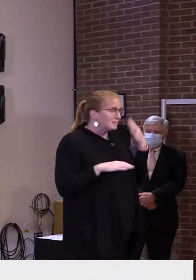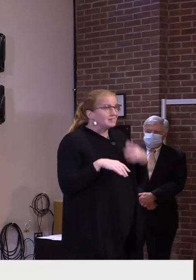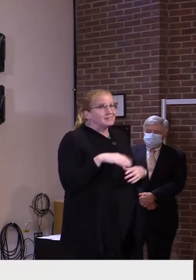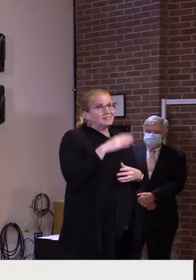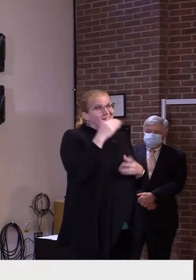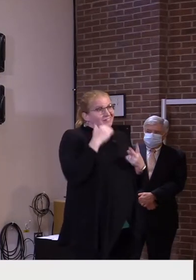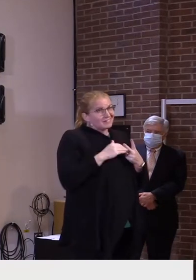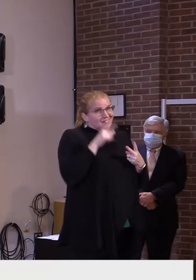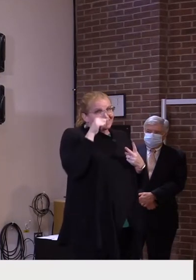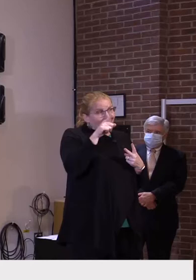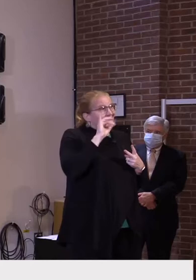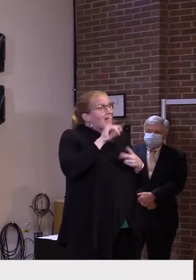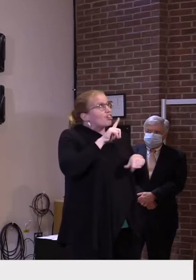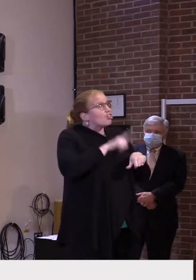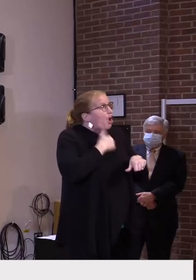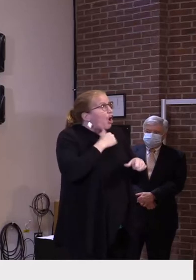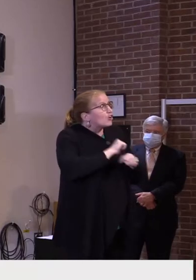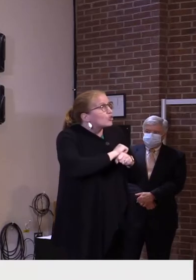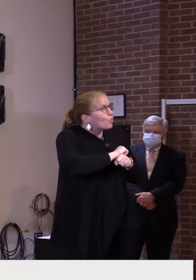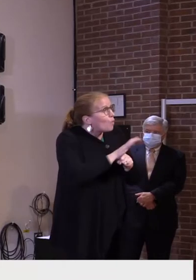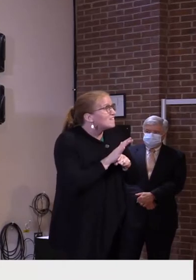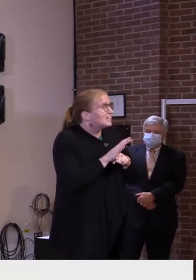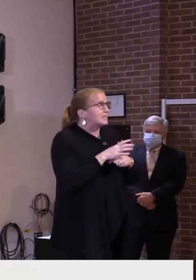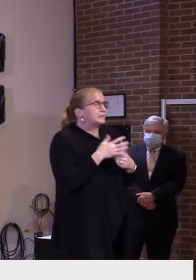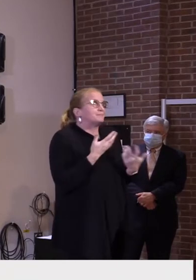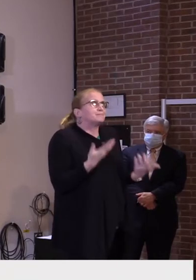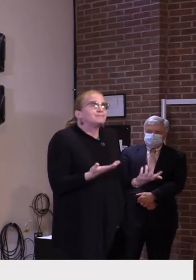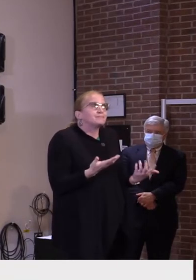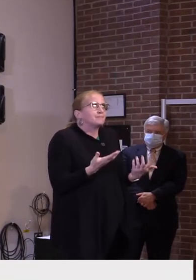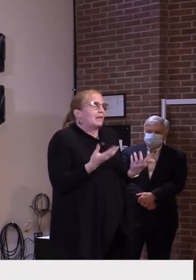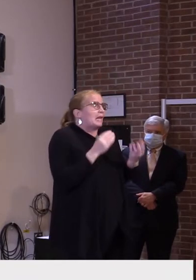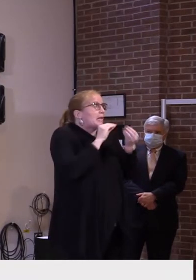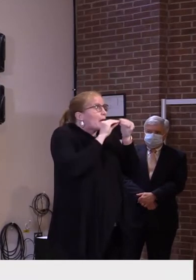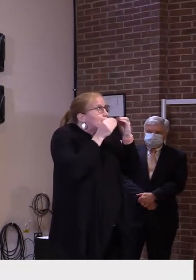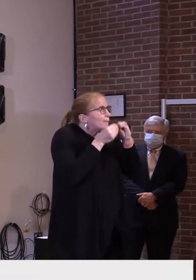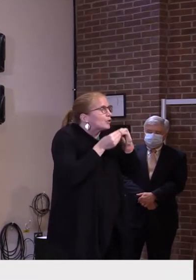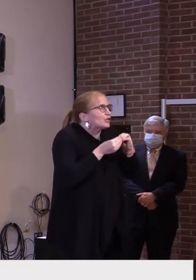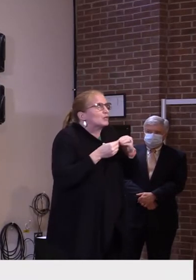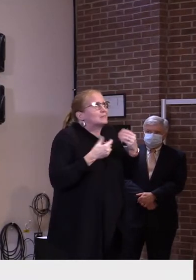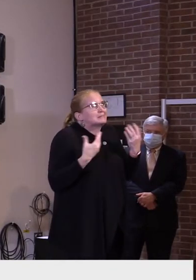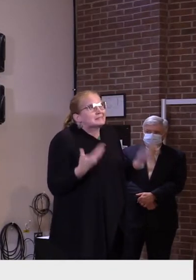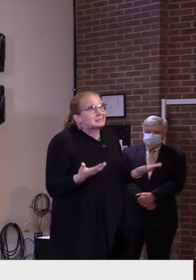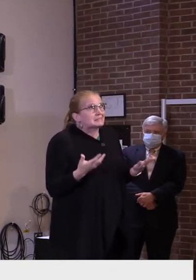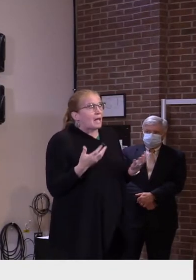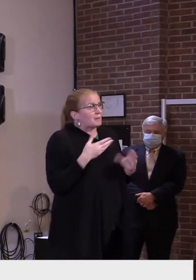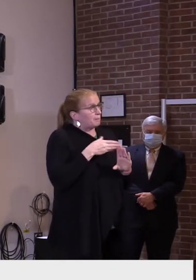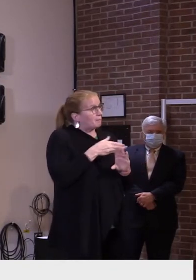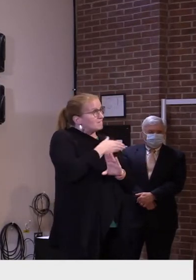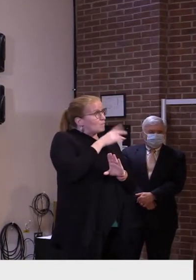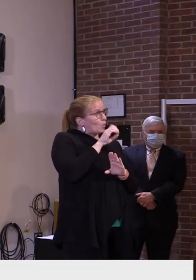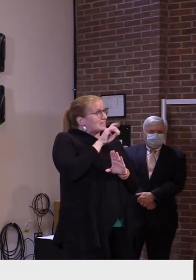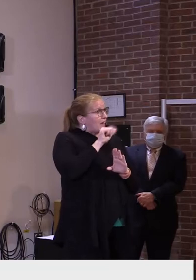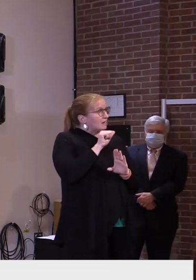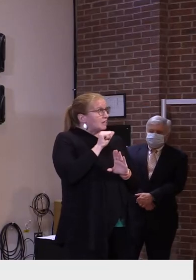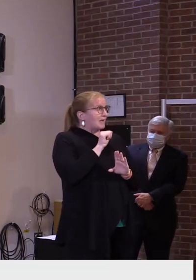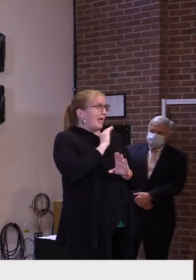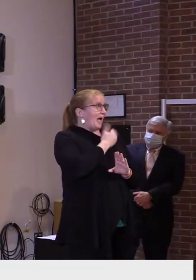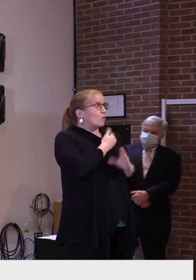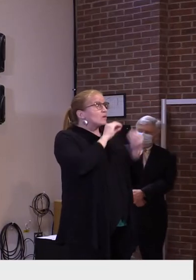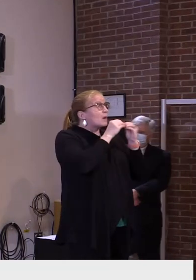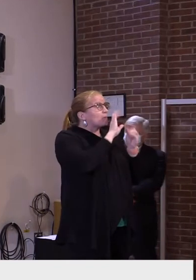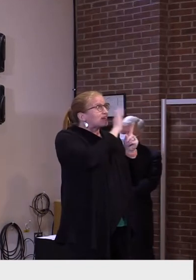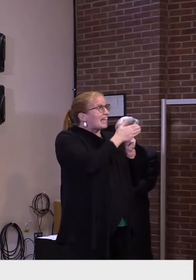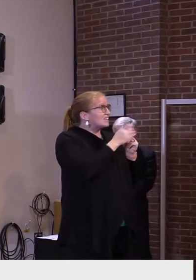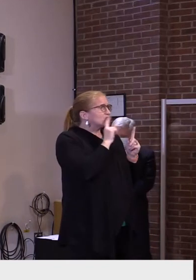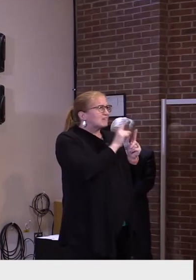You know, we had so little cases pre-Delta that in itself was a challenge. But the fact of the